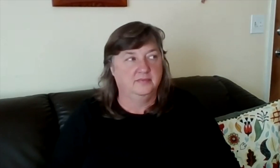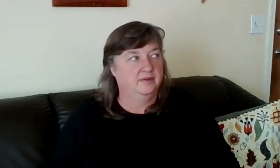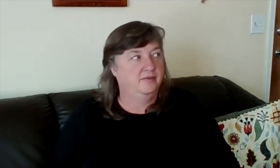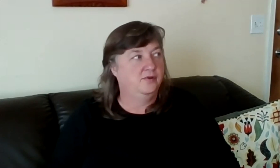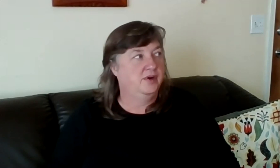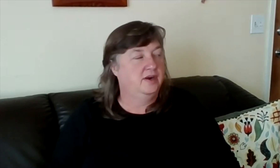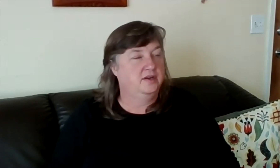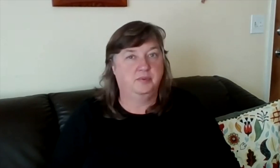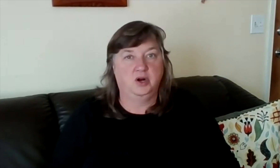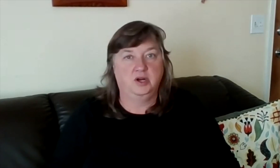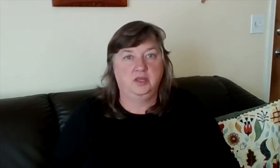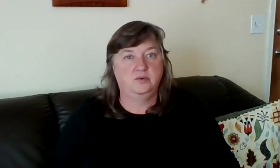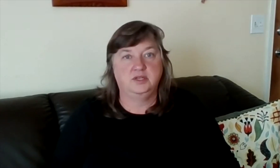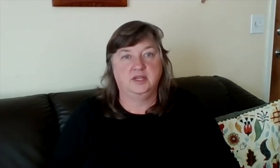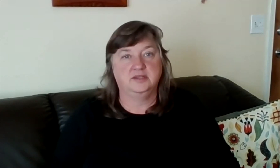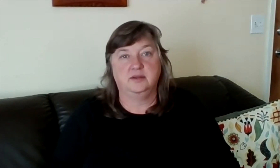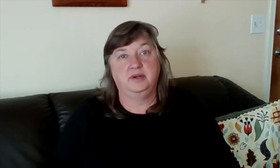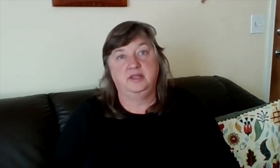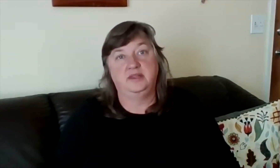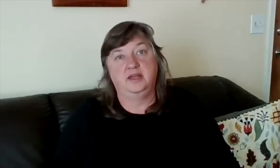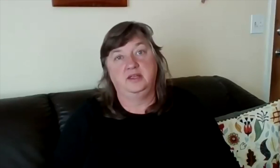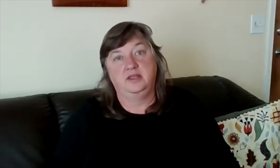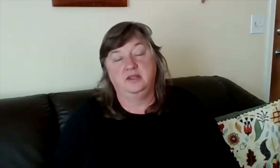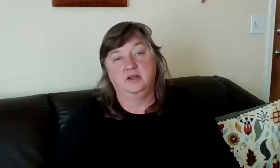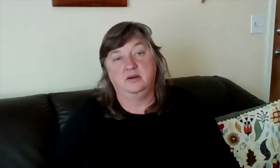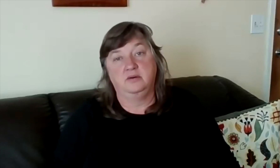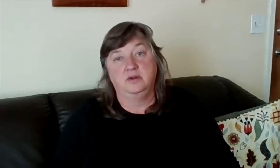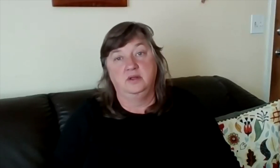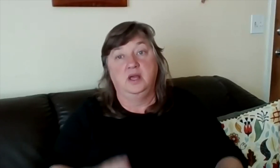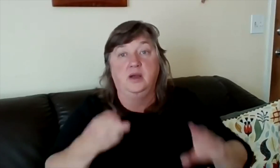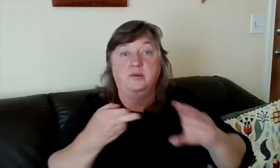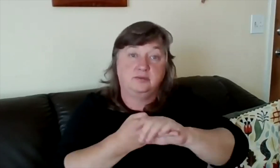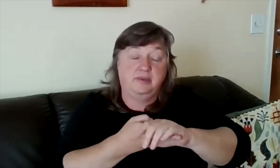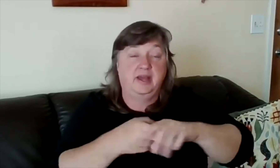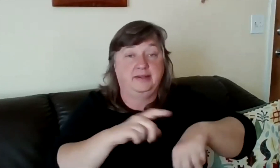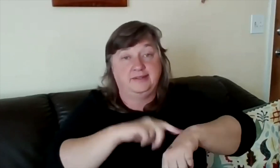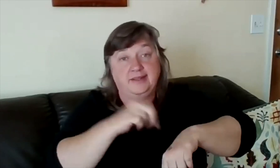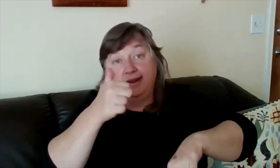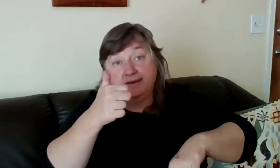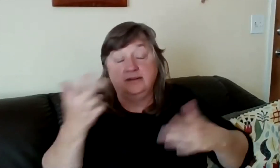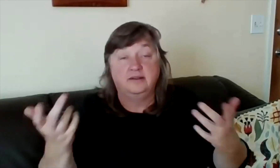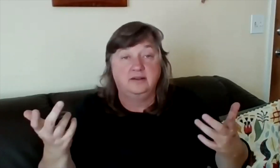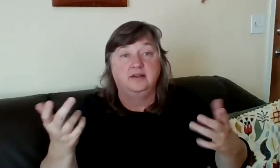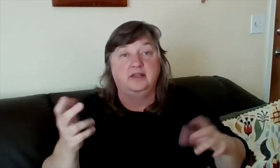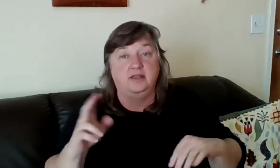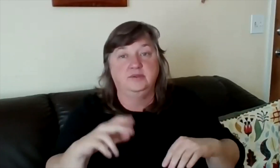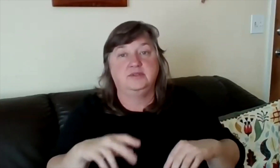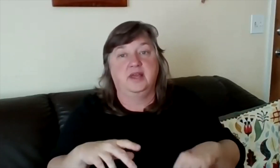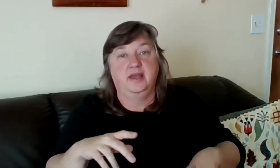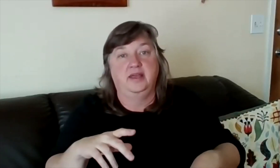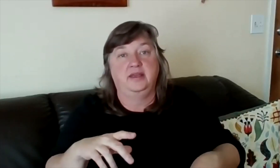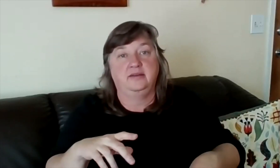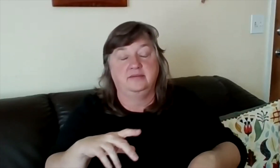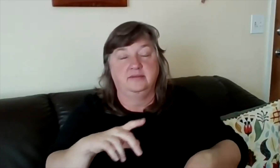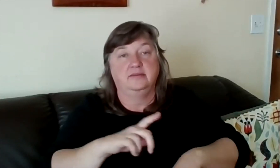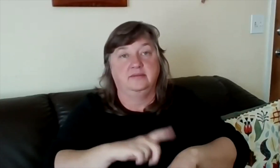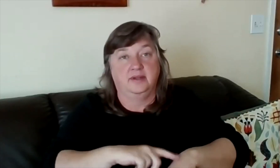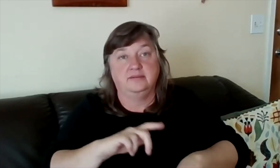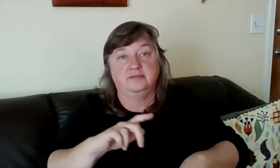If you were out at a party, you wouldn't tell somebody that, you know, I went to bed at 10. You would say, you